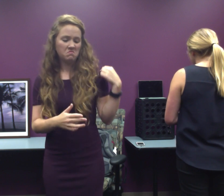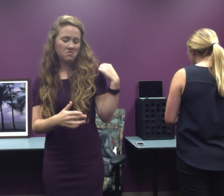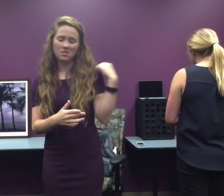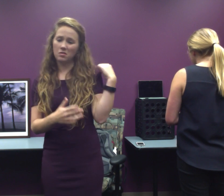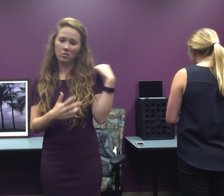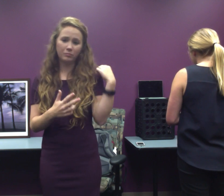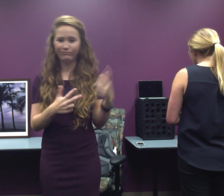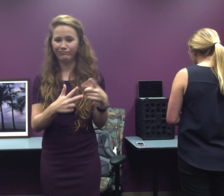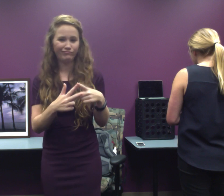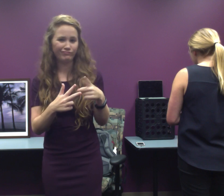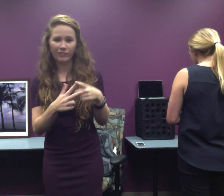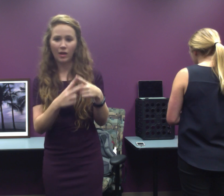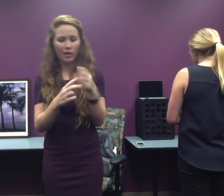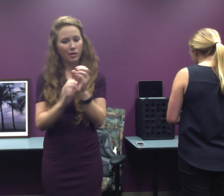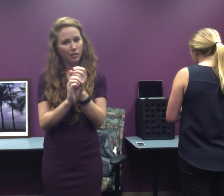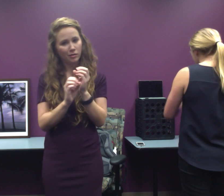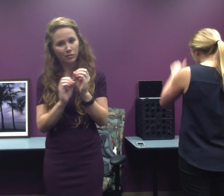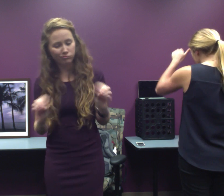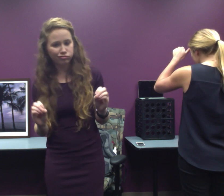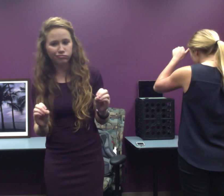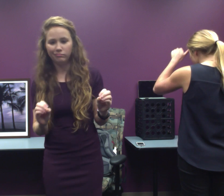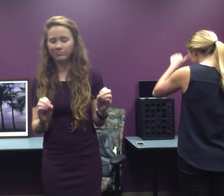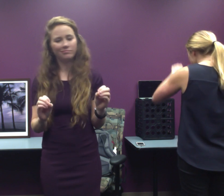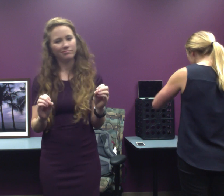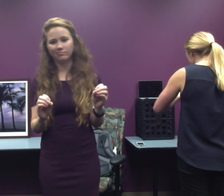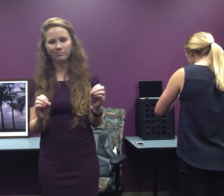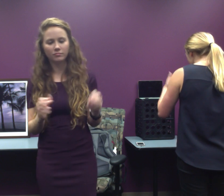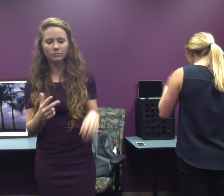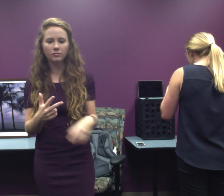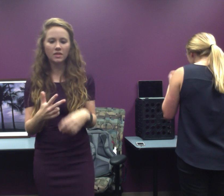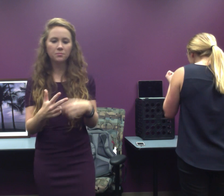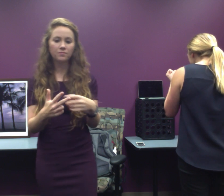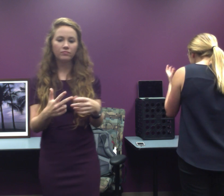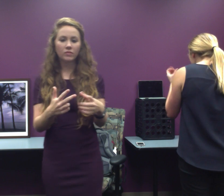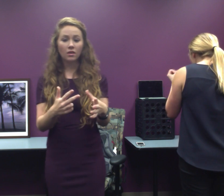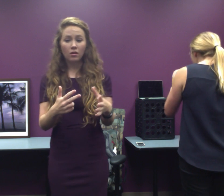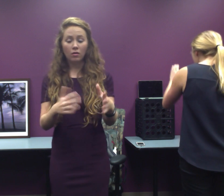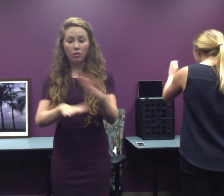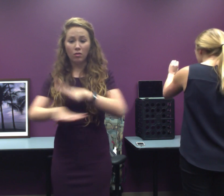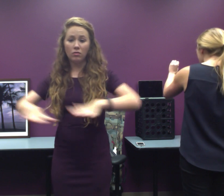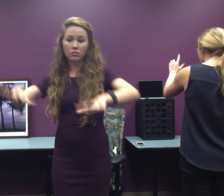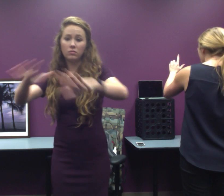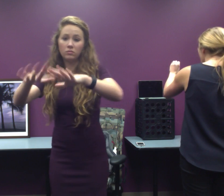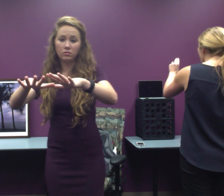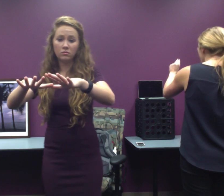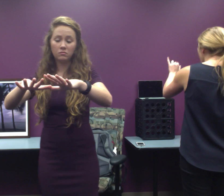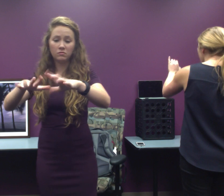Remember, we have 13 separate colonies that are not really joined together yet. So you didn't get a